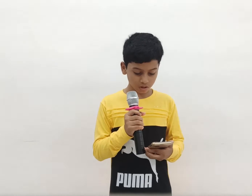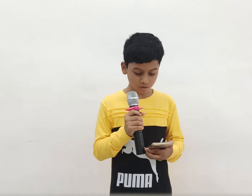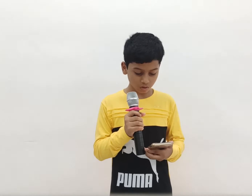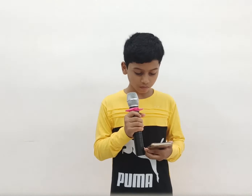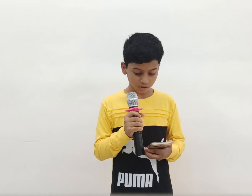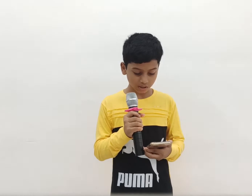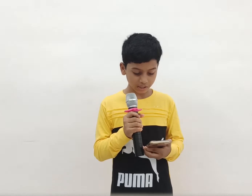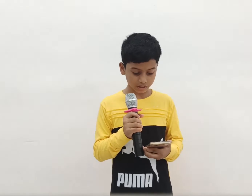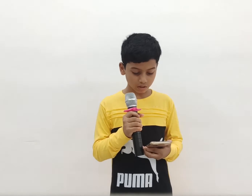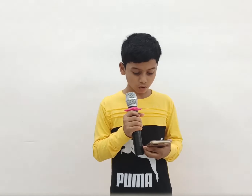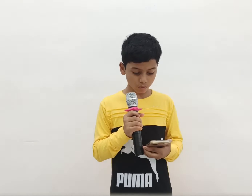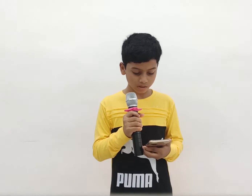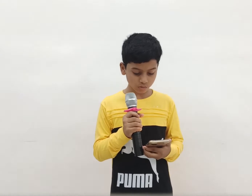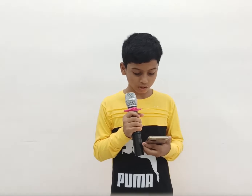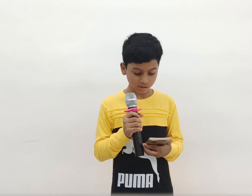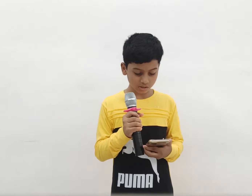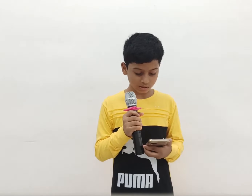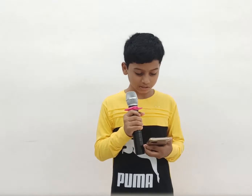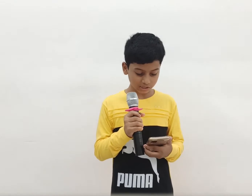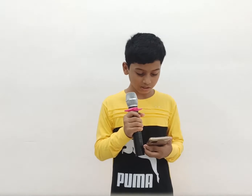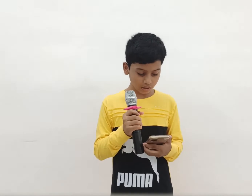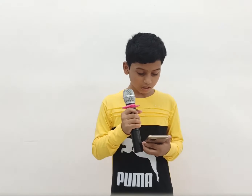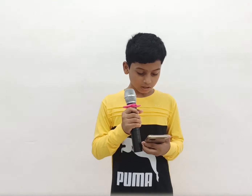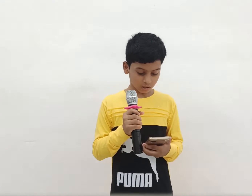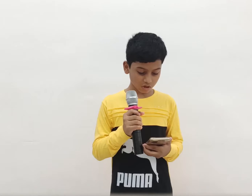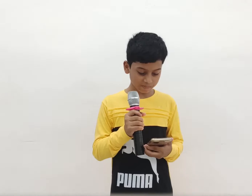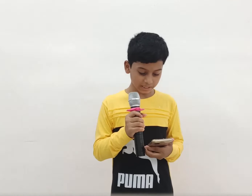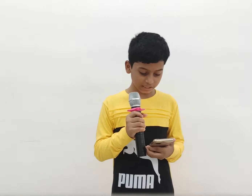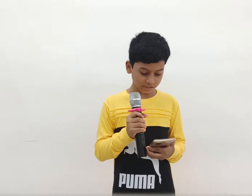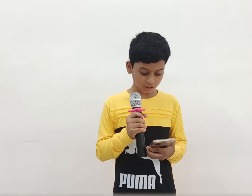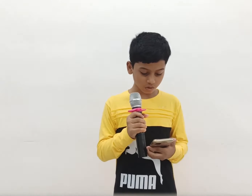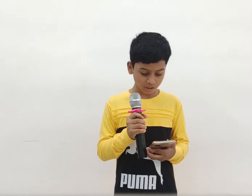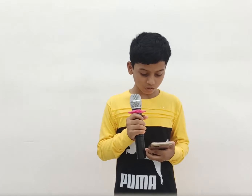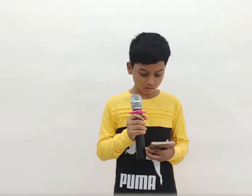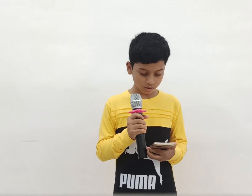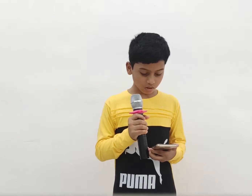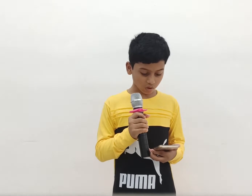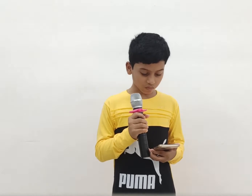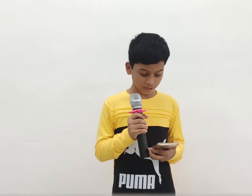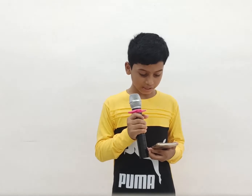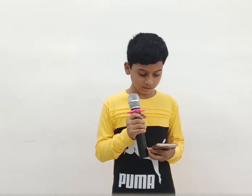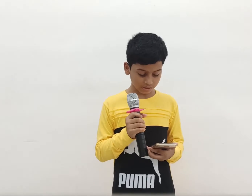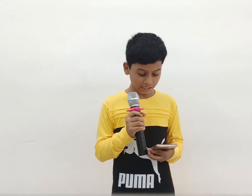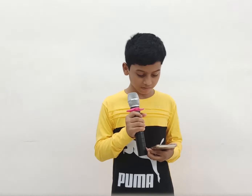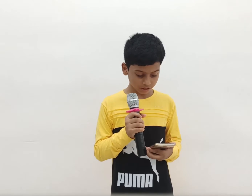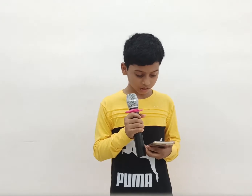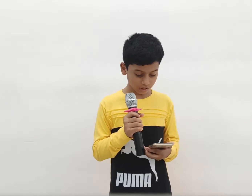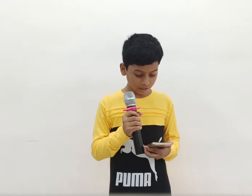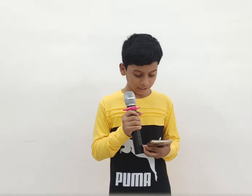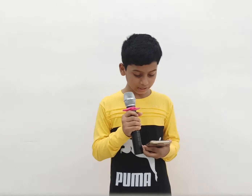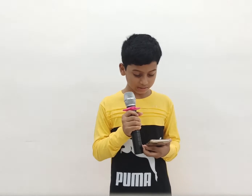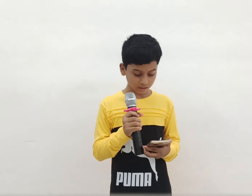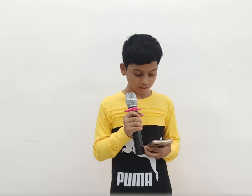and also for the Greek. Romans 1:16, the gospel is the good news of Christ,